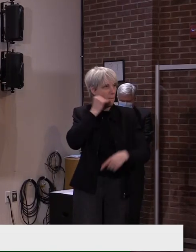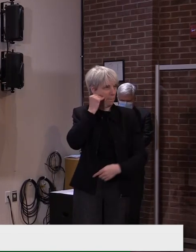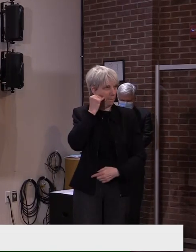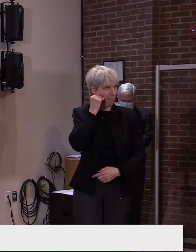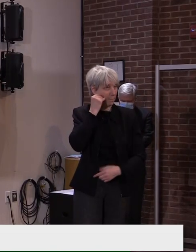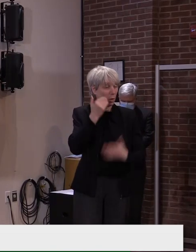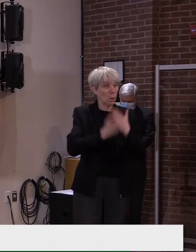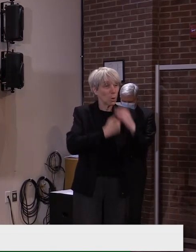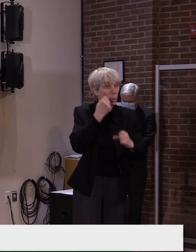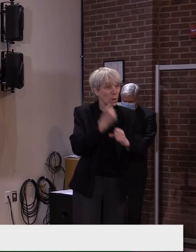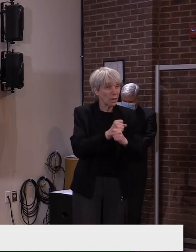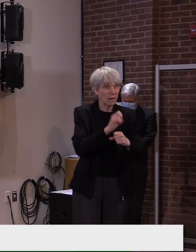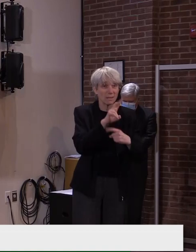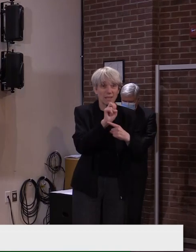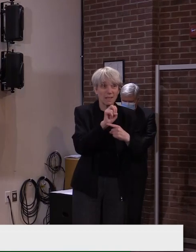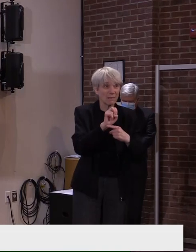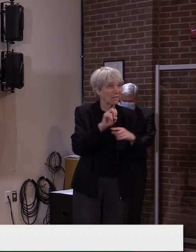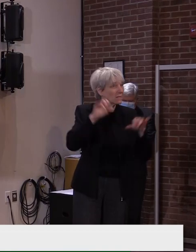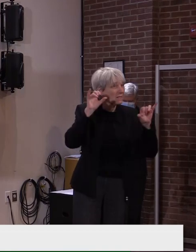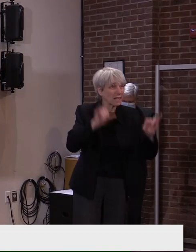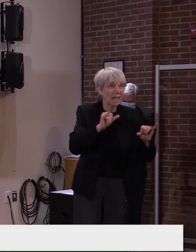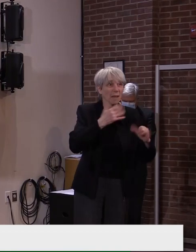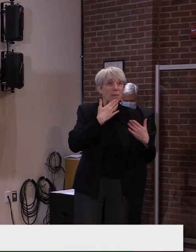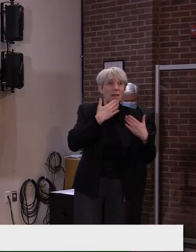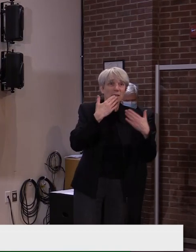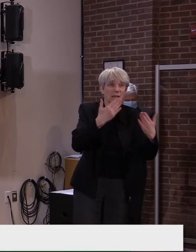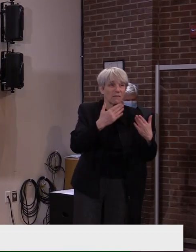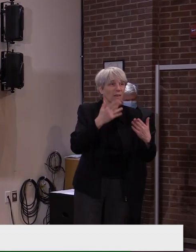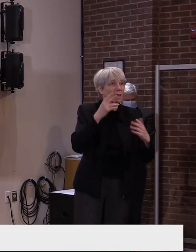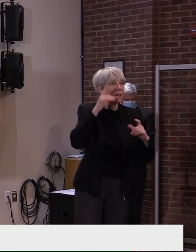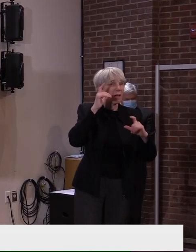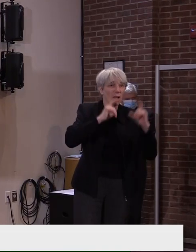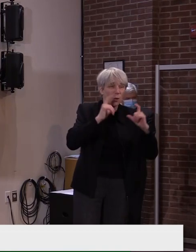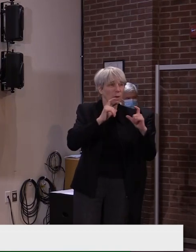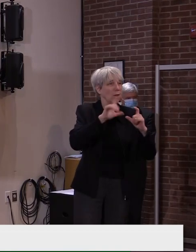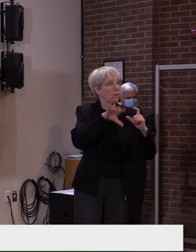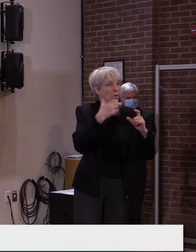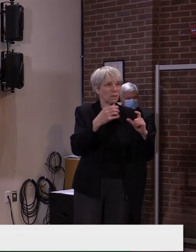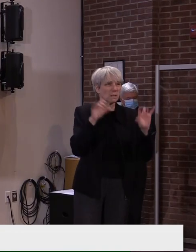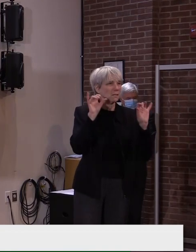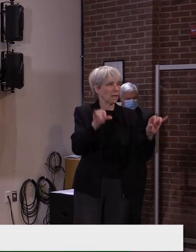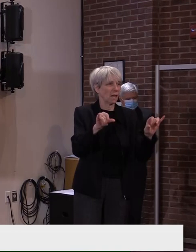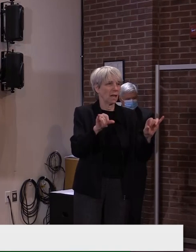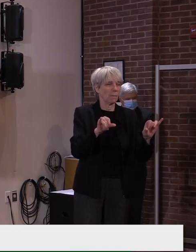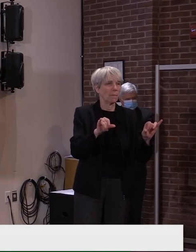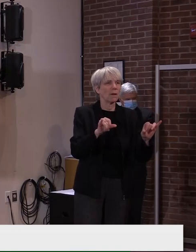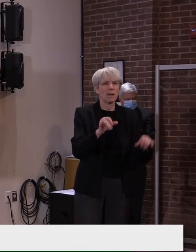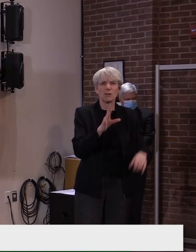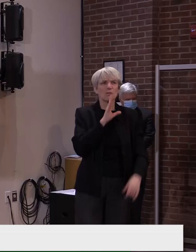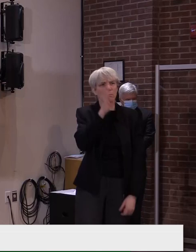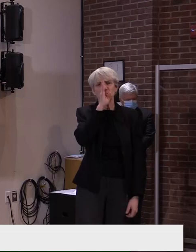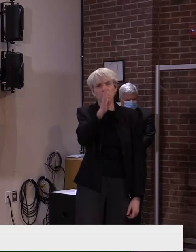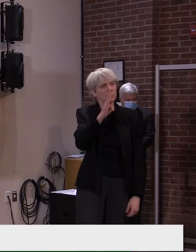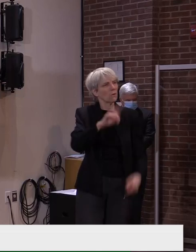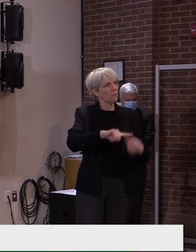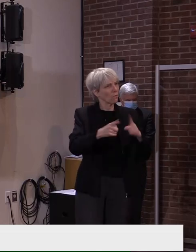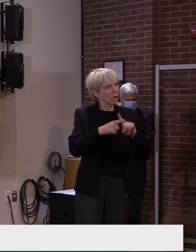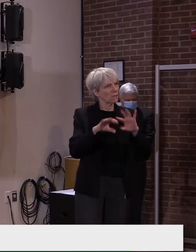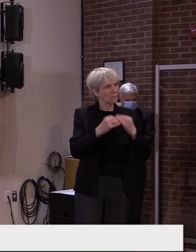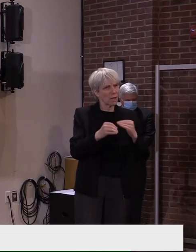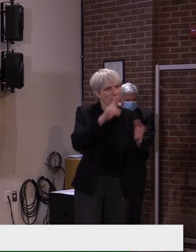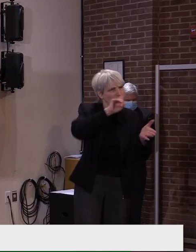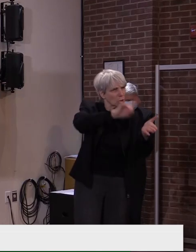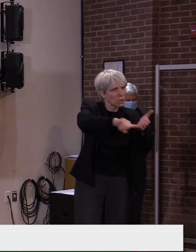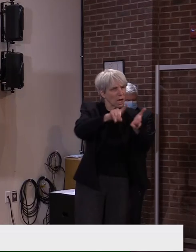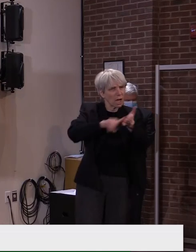Eve gatherings that you used for other holidays. Have the COVID talk so you know the vaccination and booster